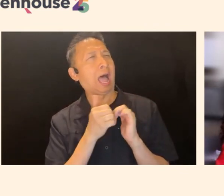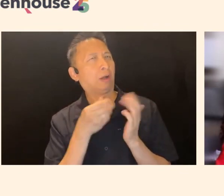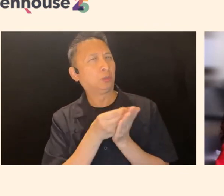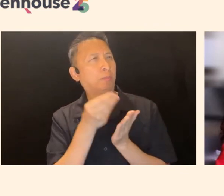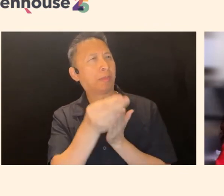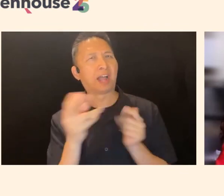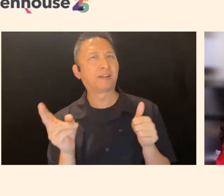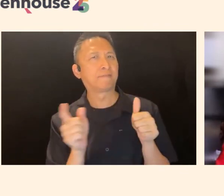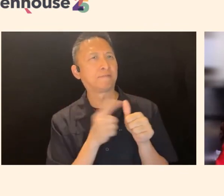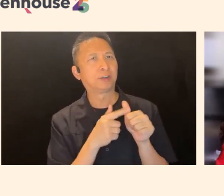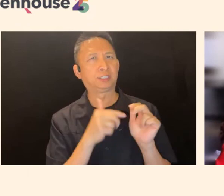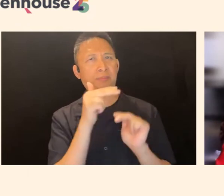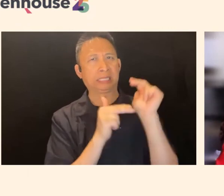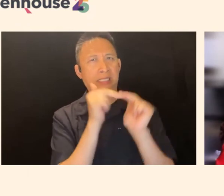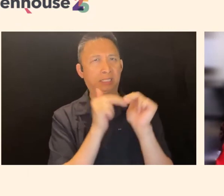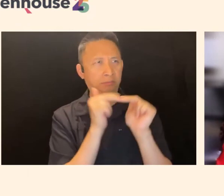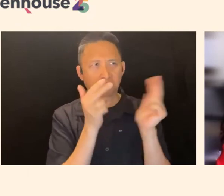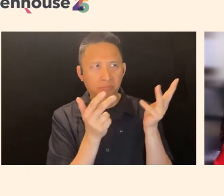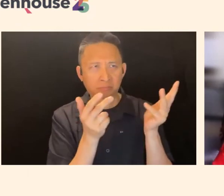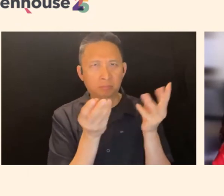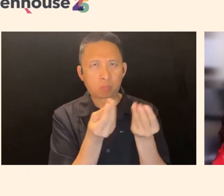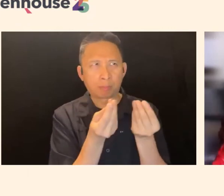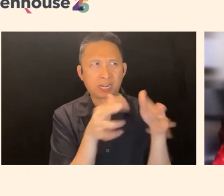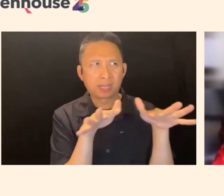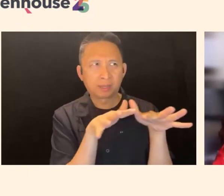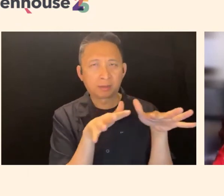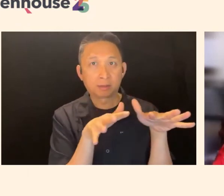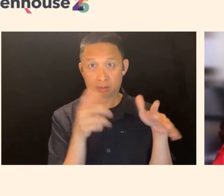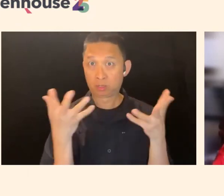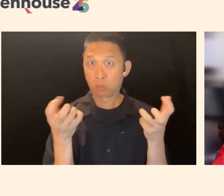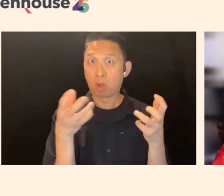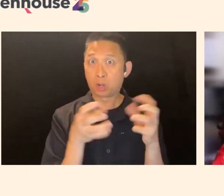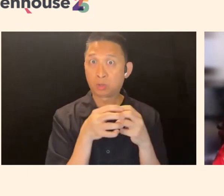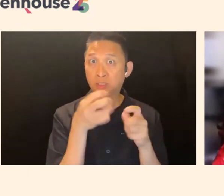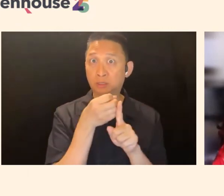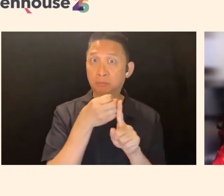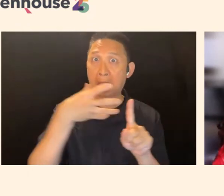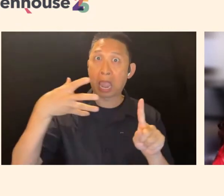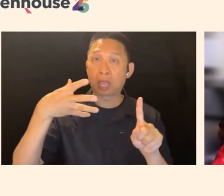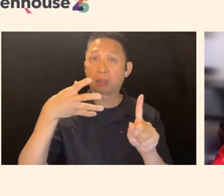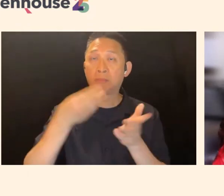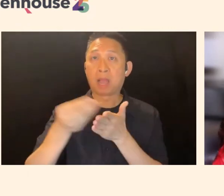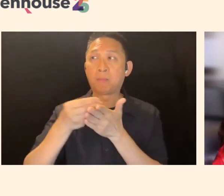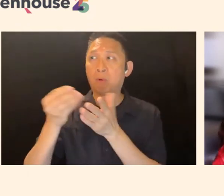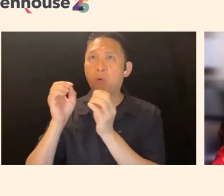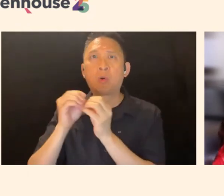to expand? What kind of properties would best help your program?